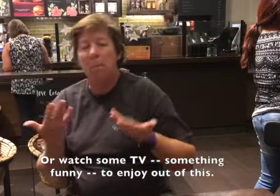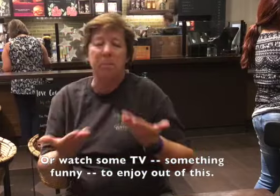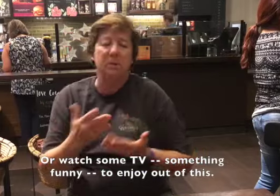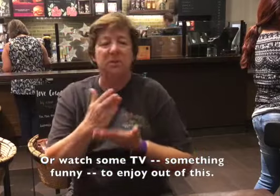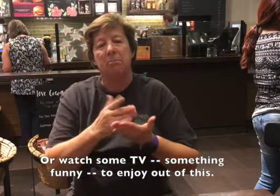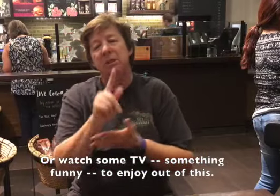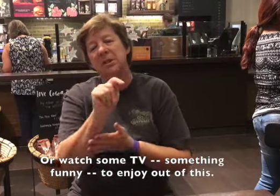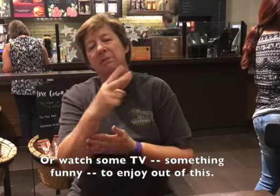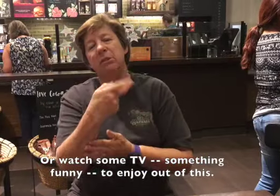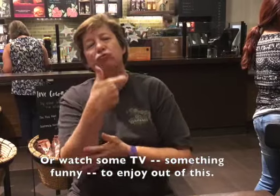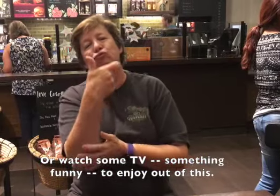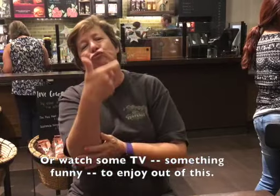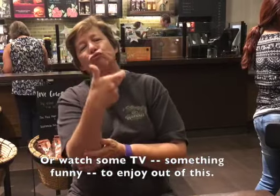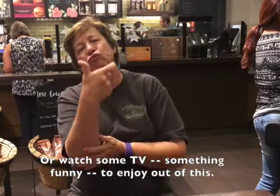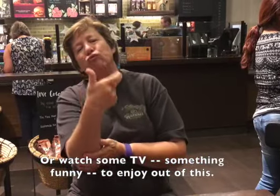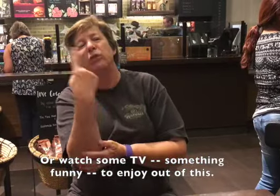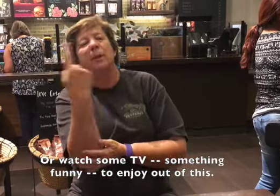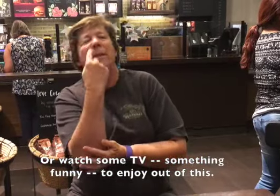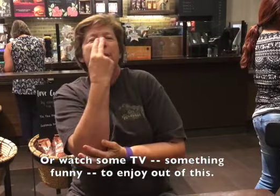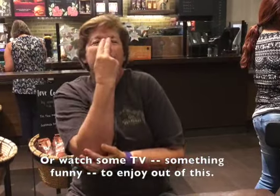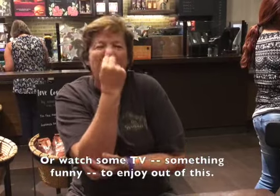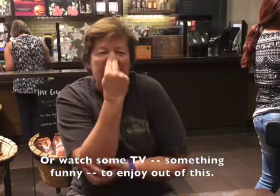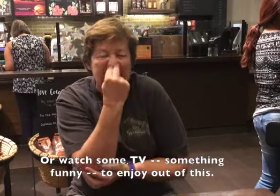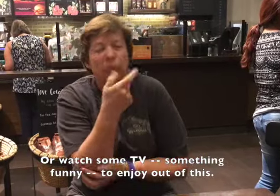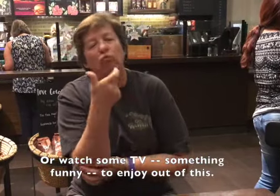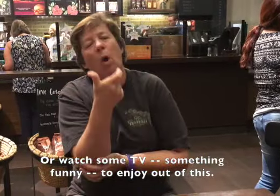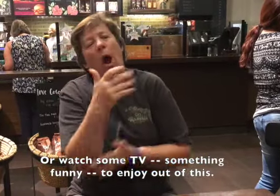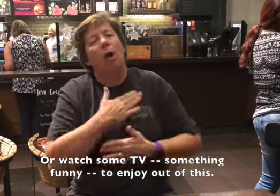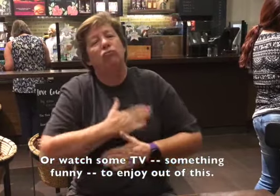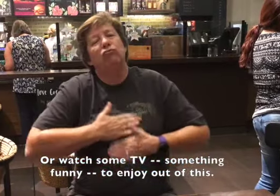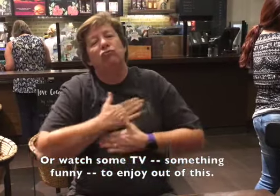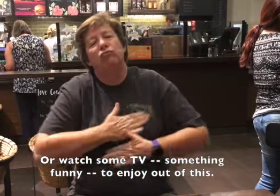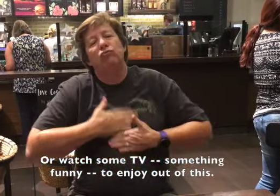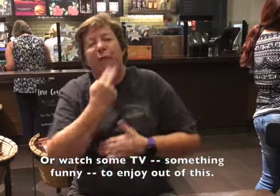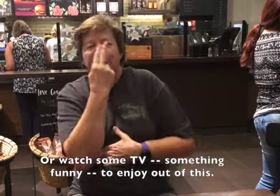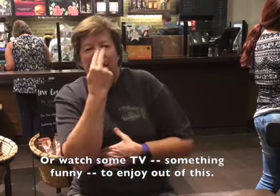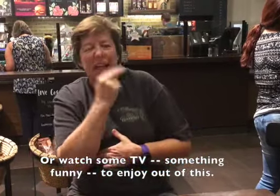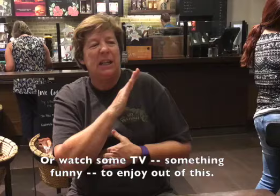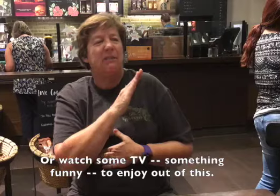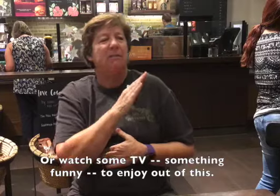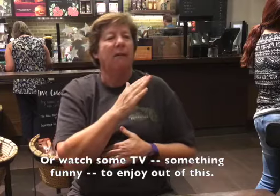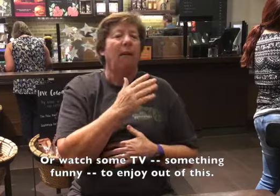Or watch some TV, something funny to enjoy something out of this.